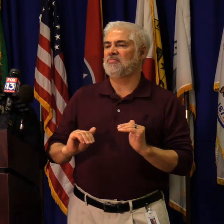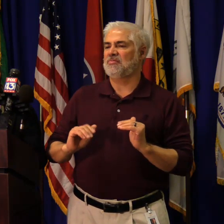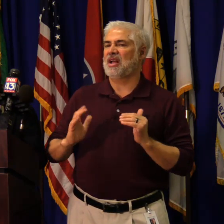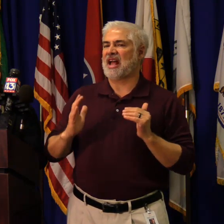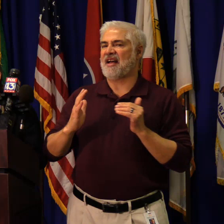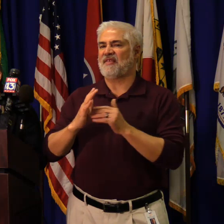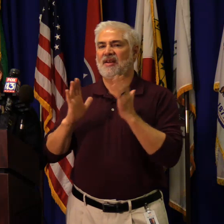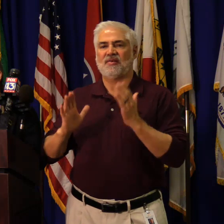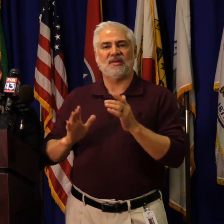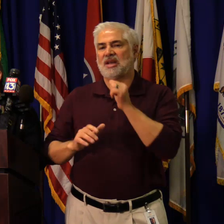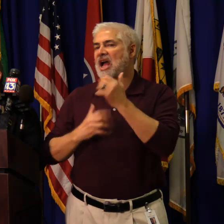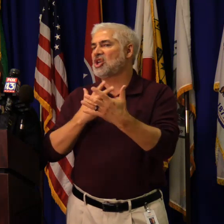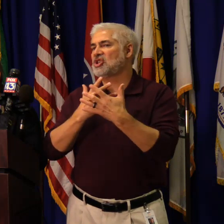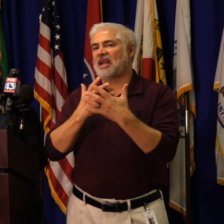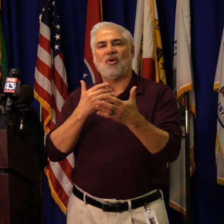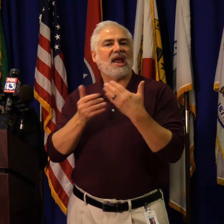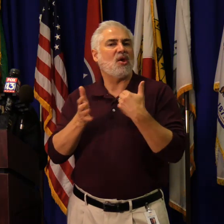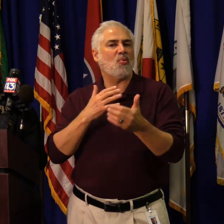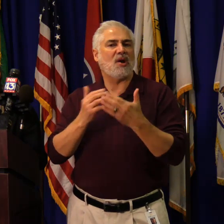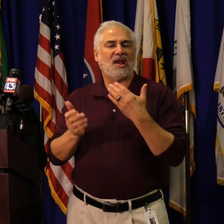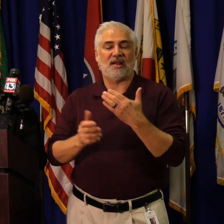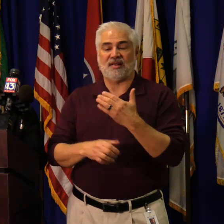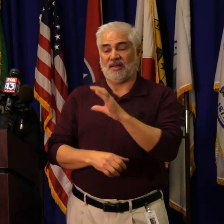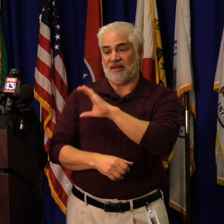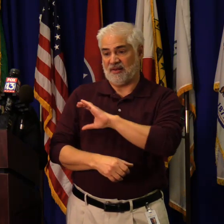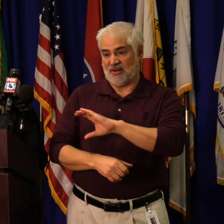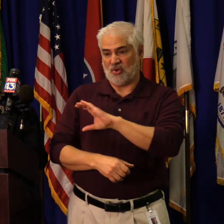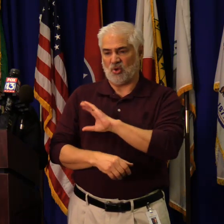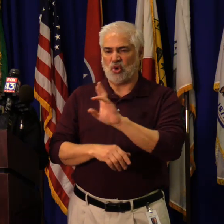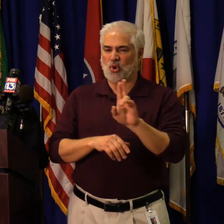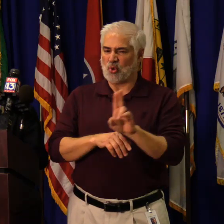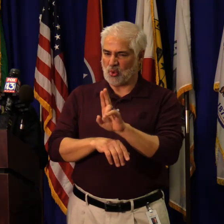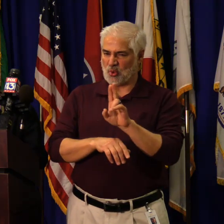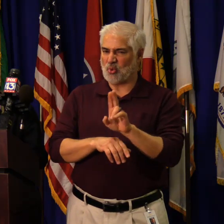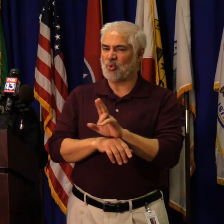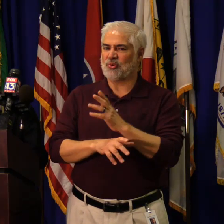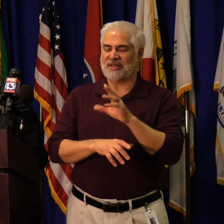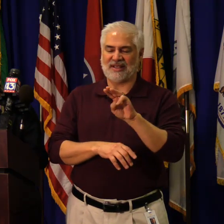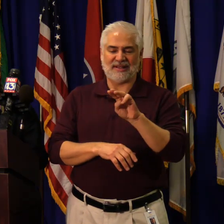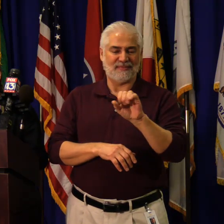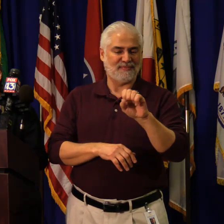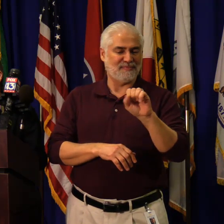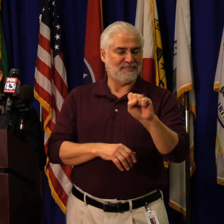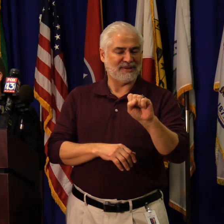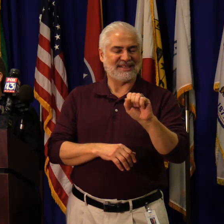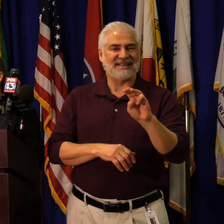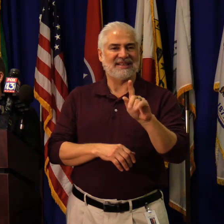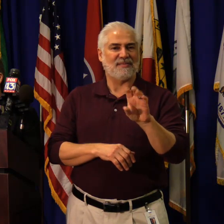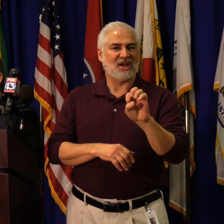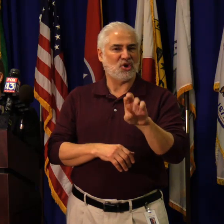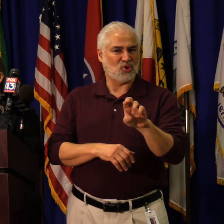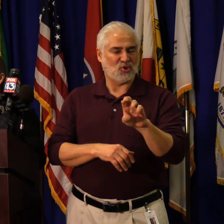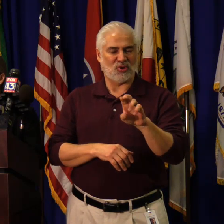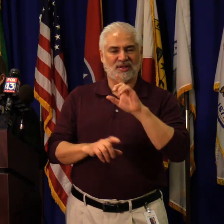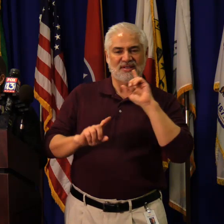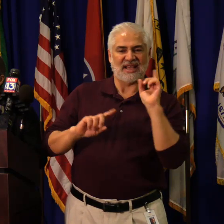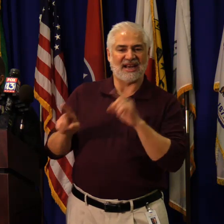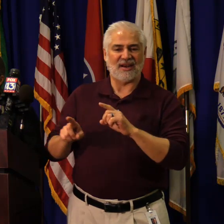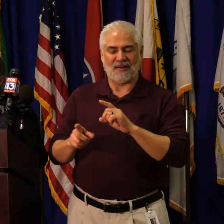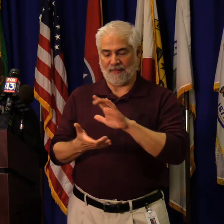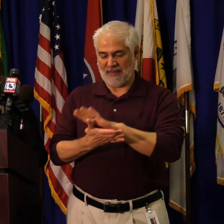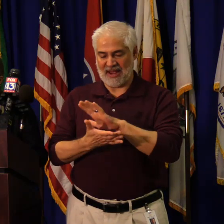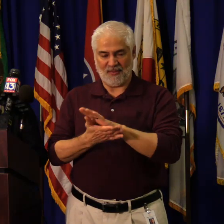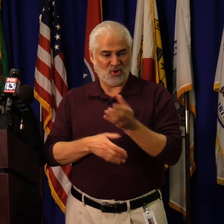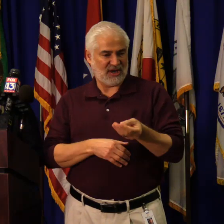in our jail anyway. And law enforcement for many, many years has used a misdemeanor citation, which is a piece of paper that is